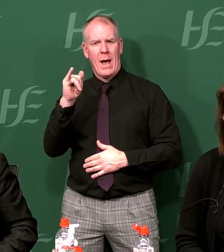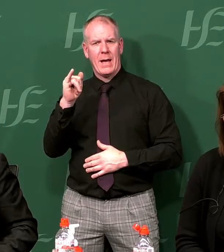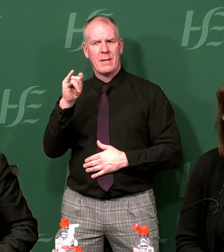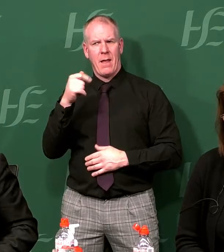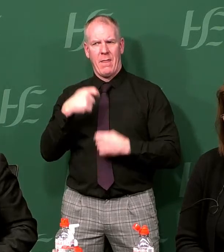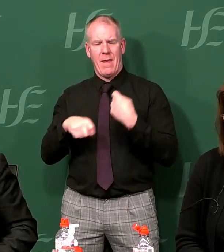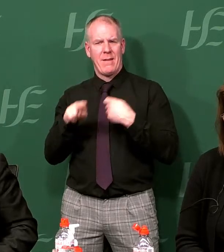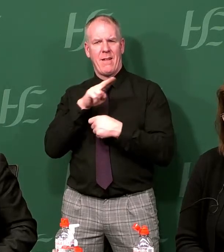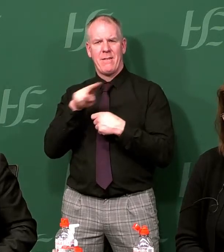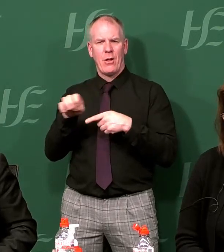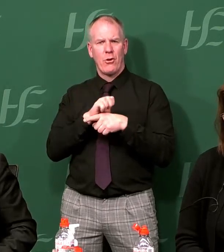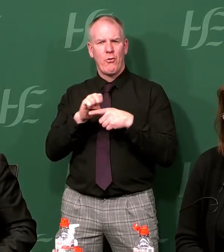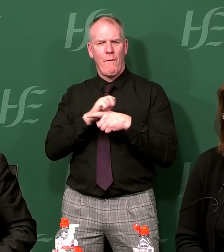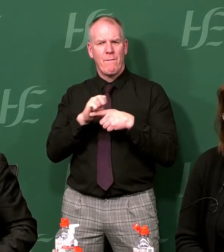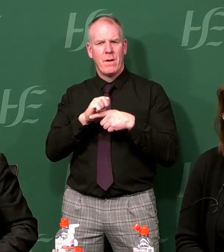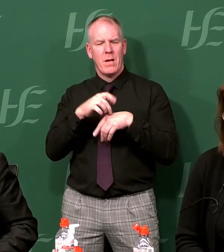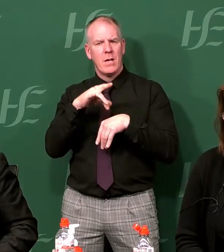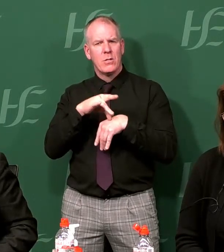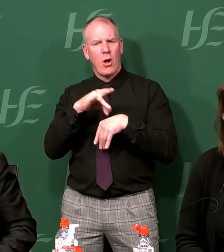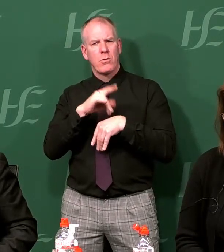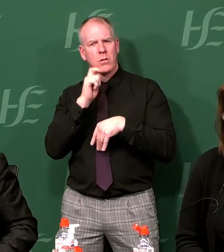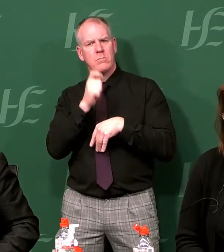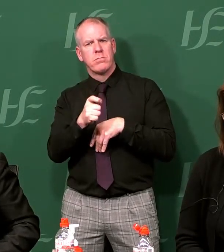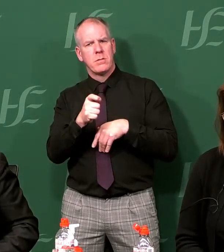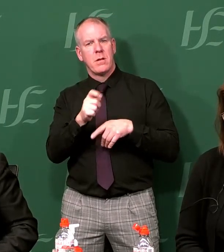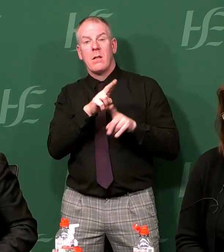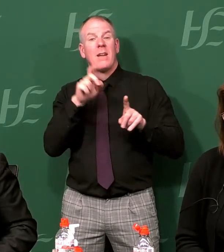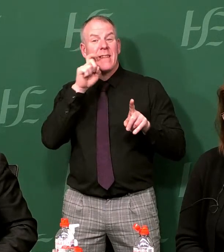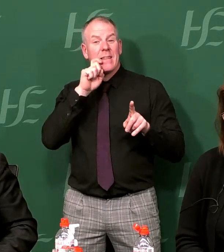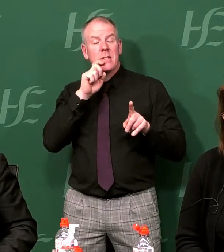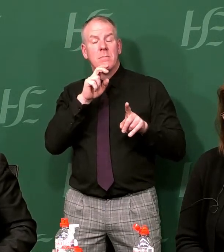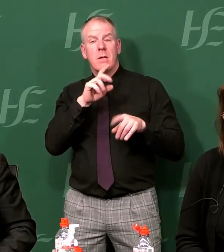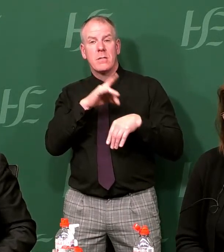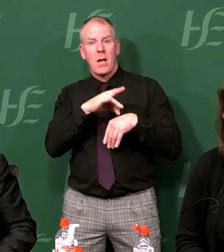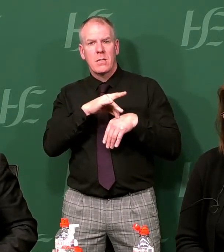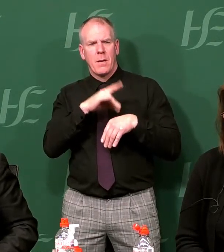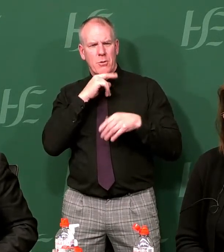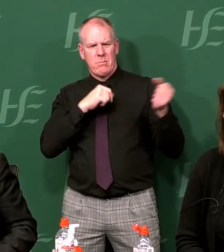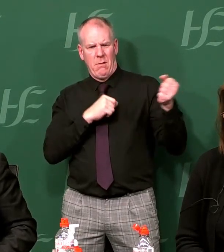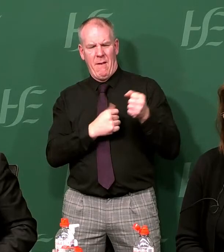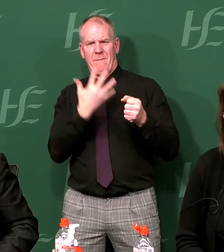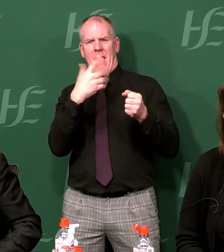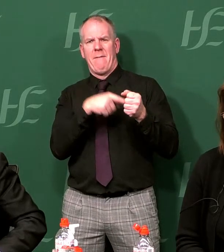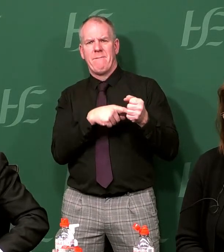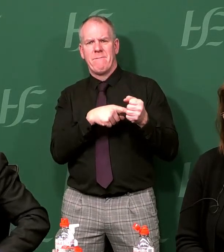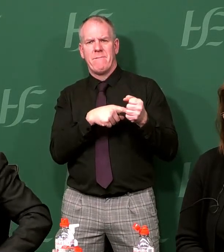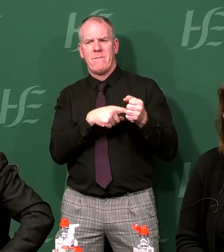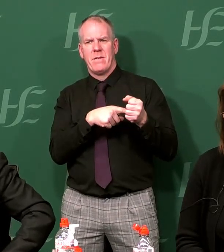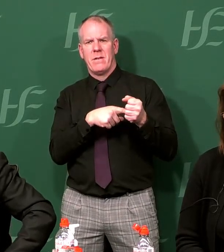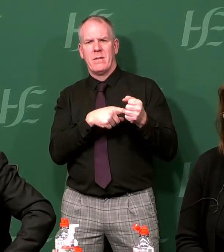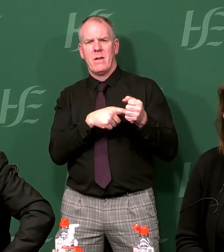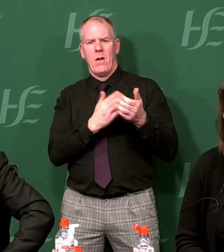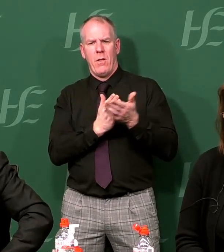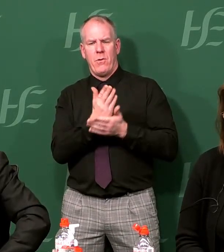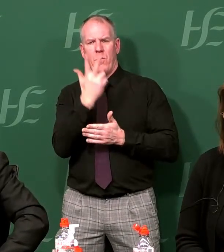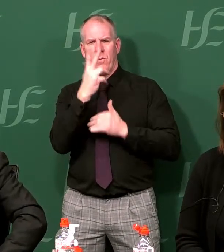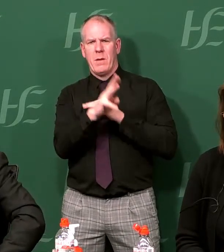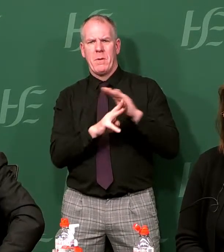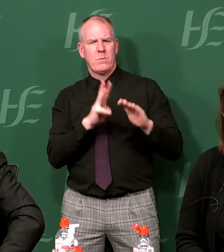few doctors, presume they're mostly doctors, not dentists, why you just added 5 whole-time equivalents in a 3-month